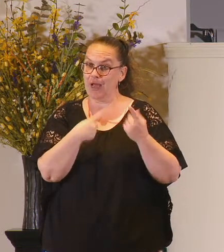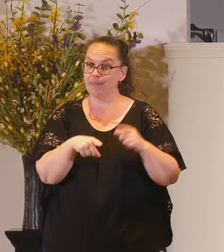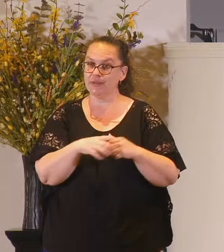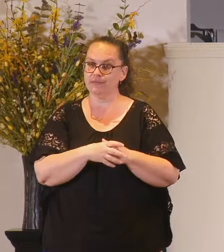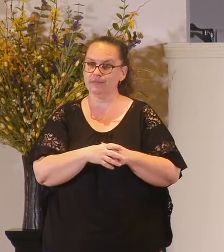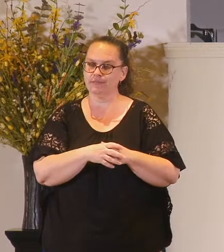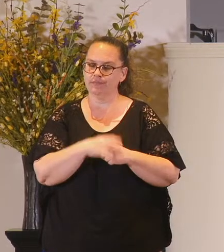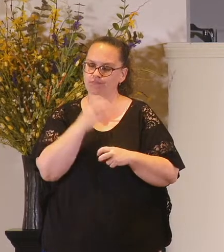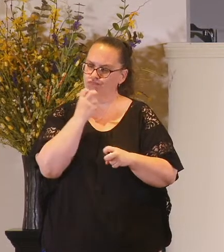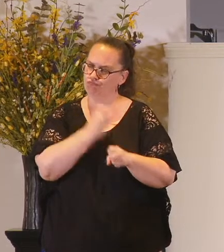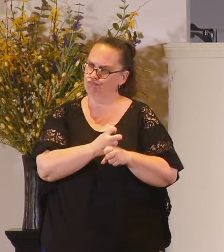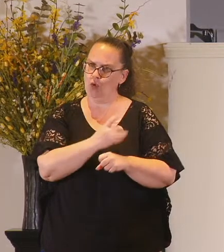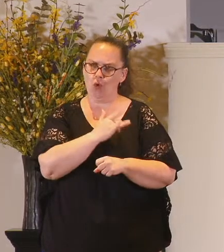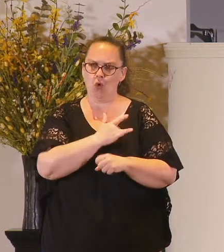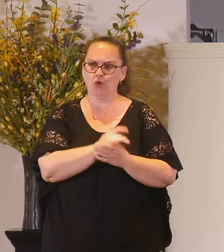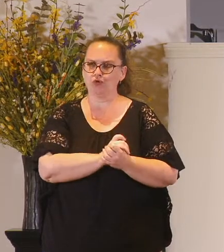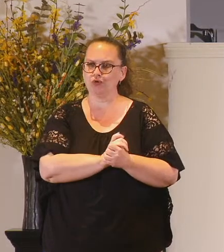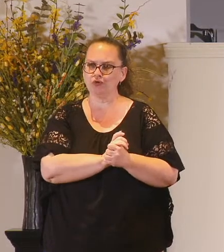Hard-heartedness.